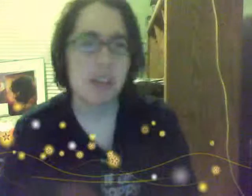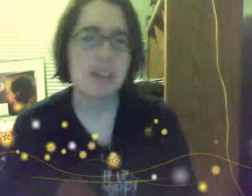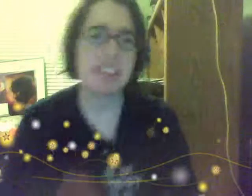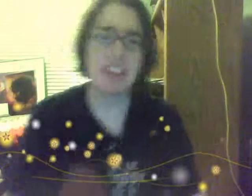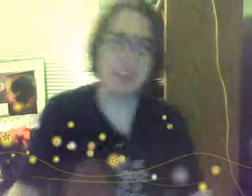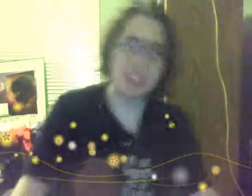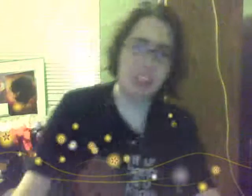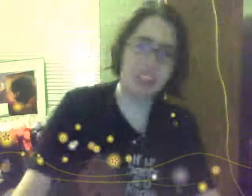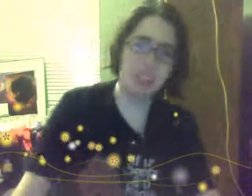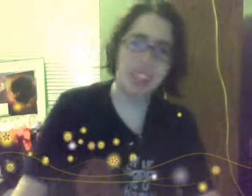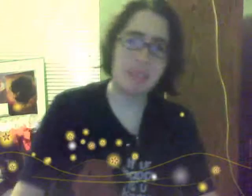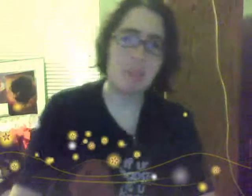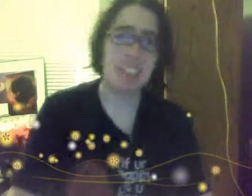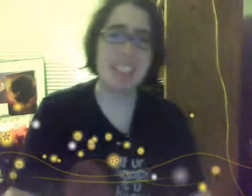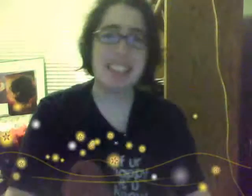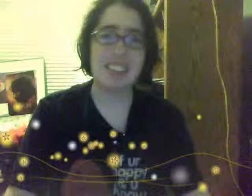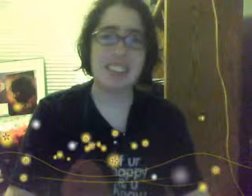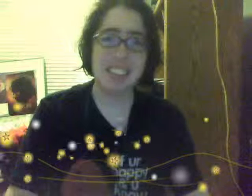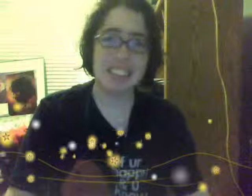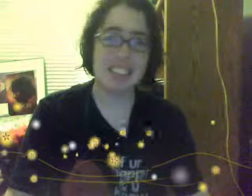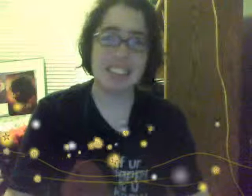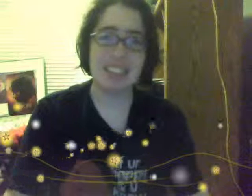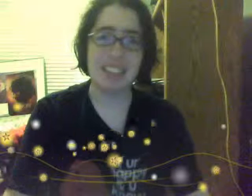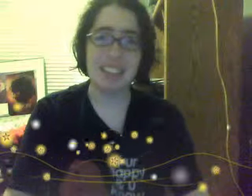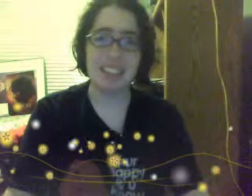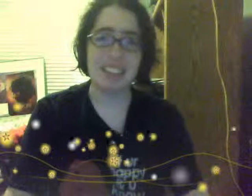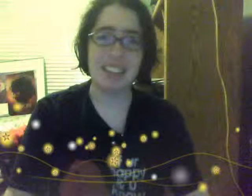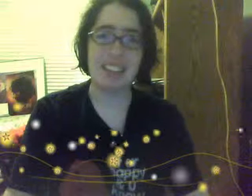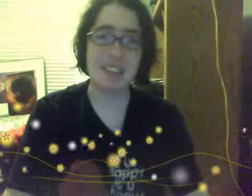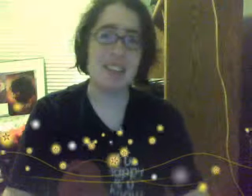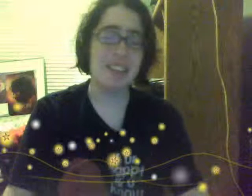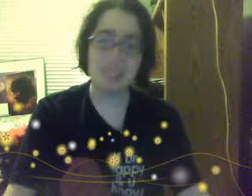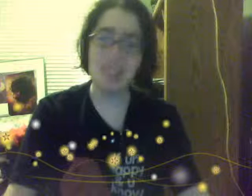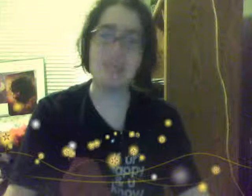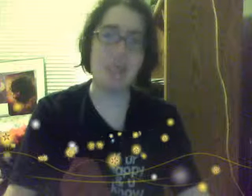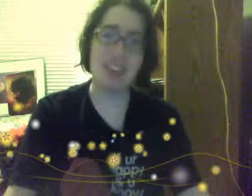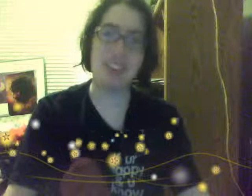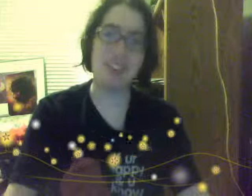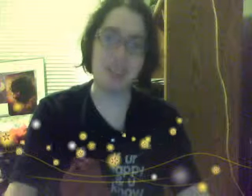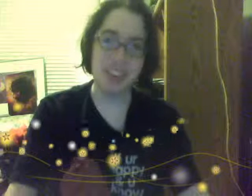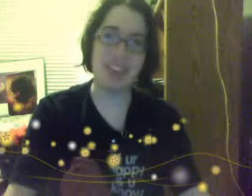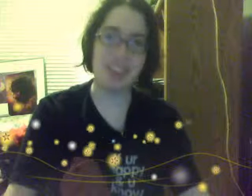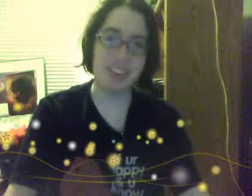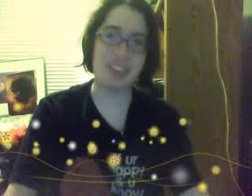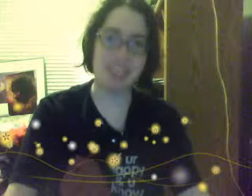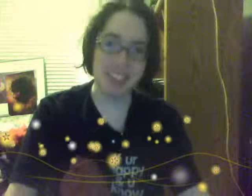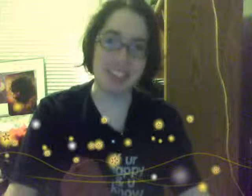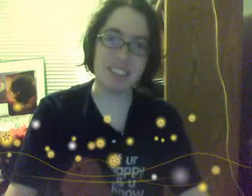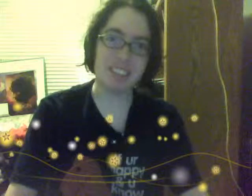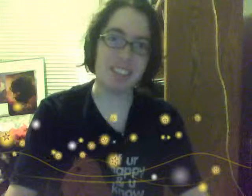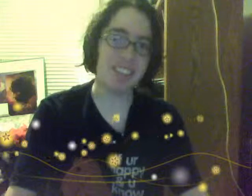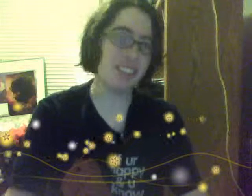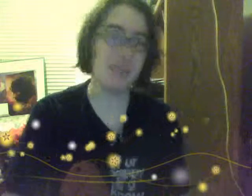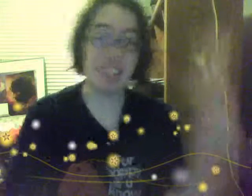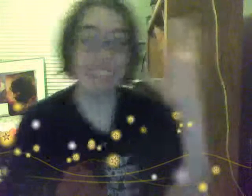remnants have an agenda or not, but they're dicks. They really fucking are dicks. I just wanted to